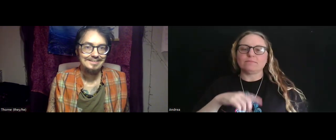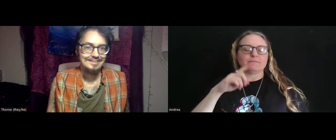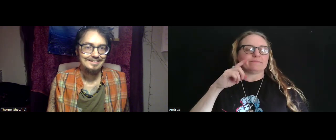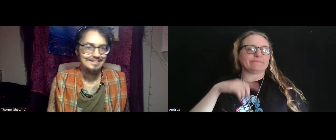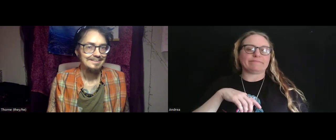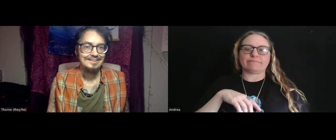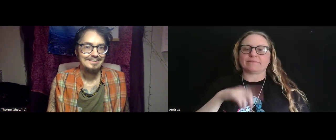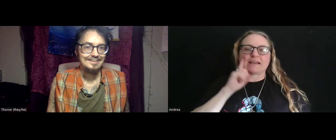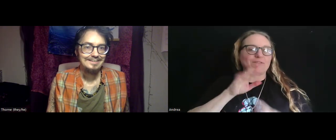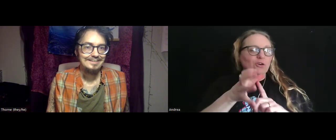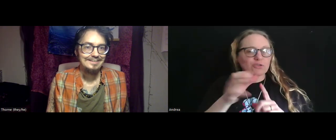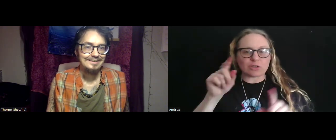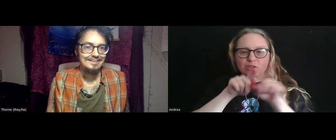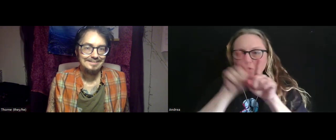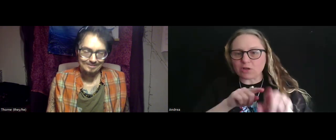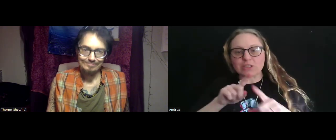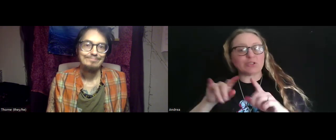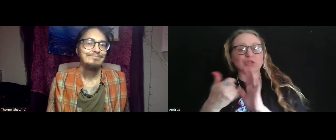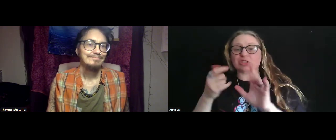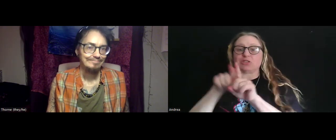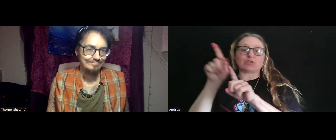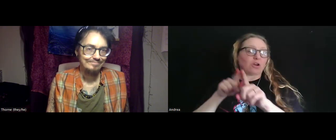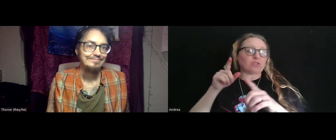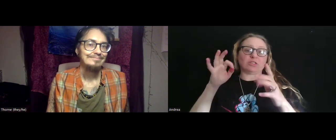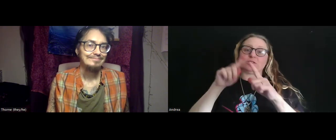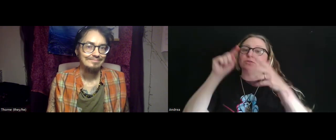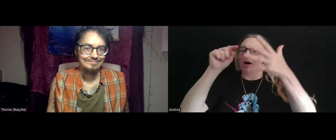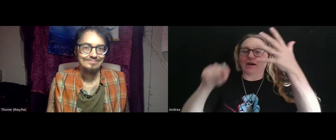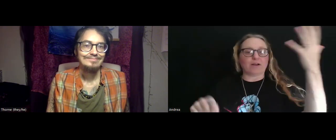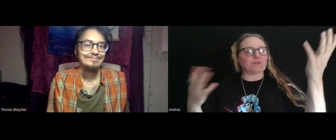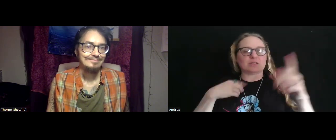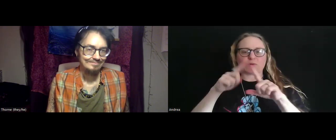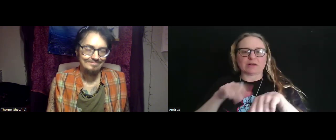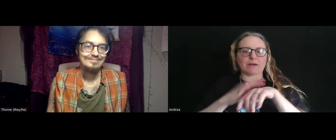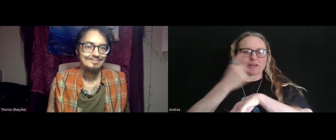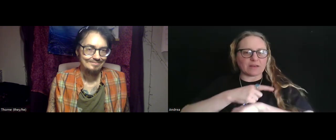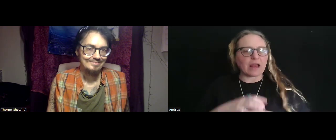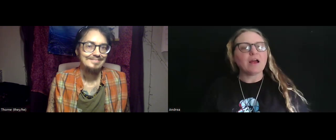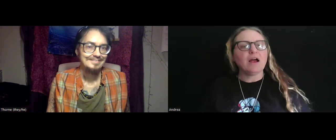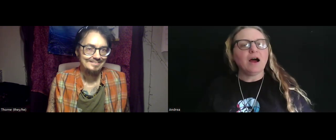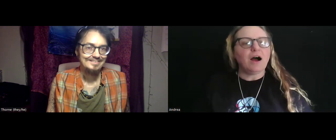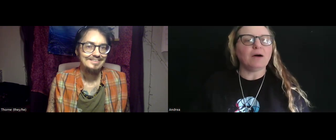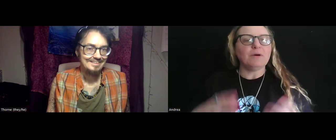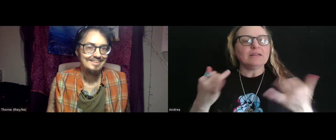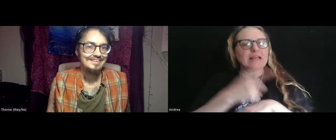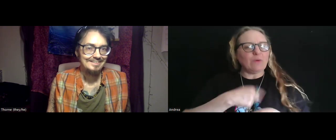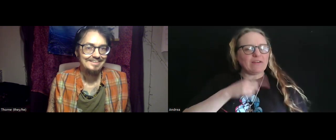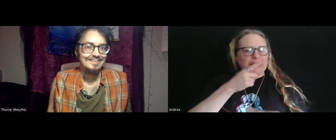from deaf culture and astrology to just astrology to, I don't know, it just really depends on the day. Today we have an